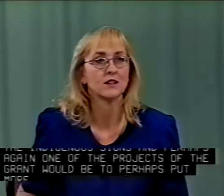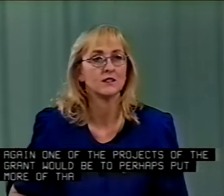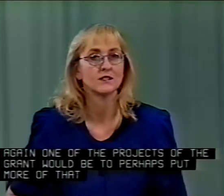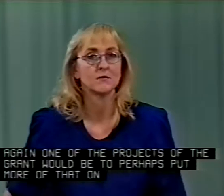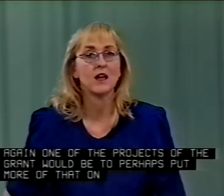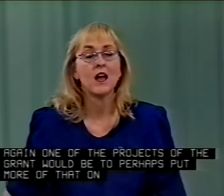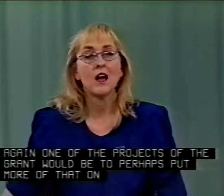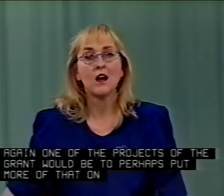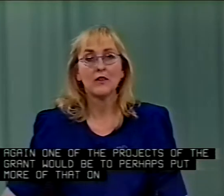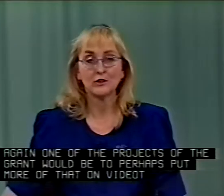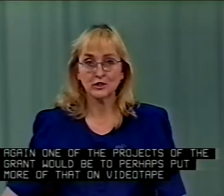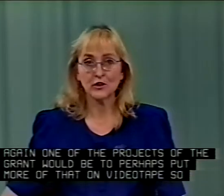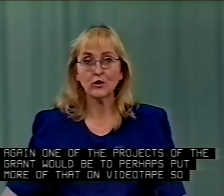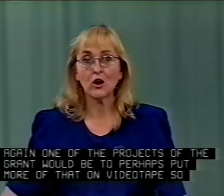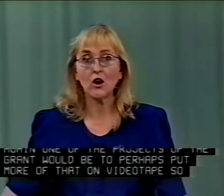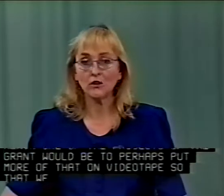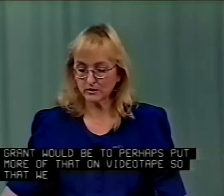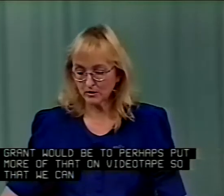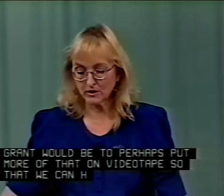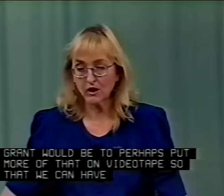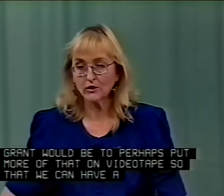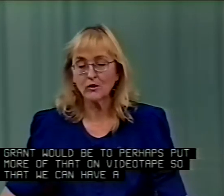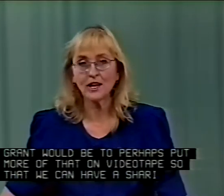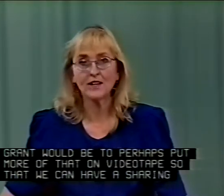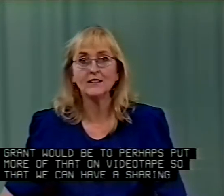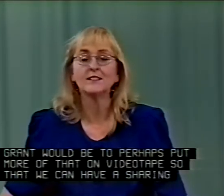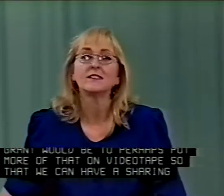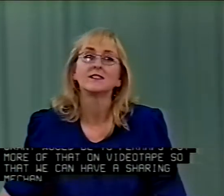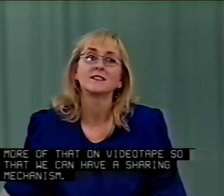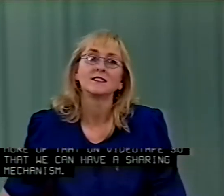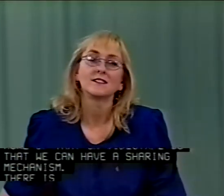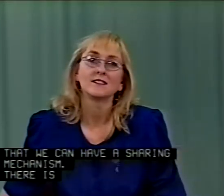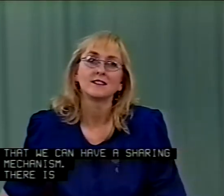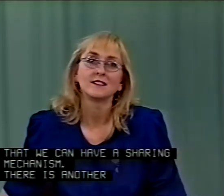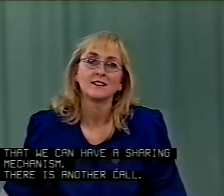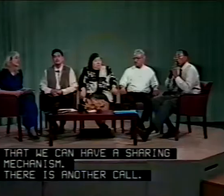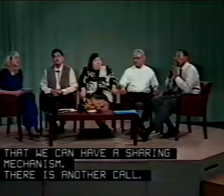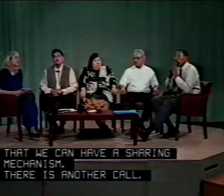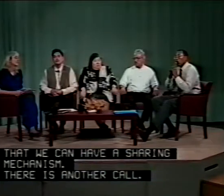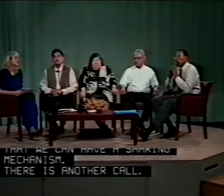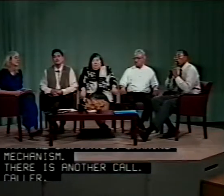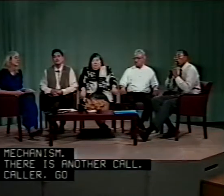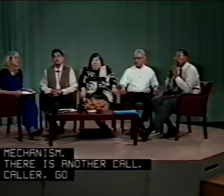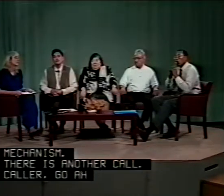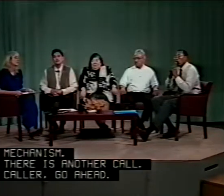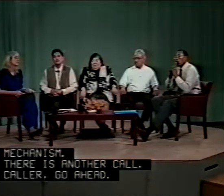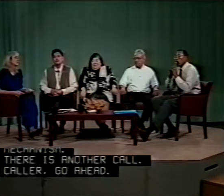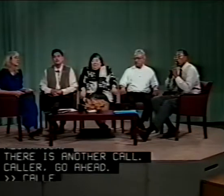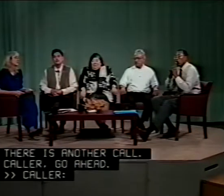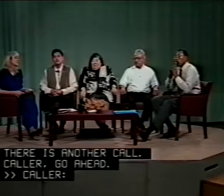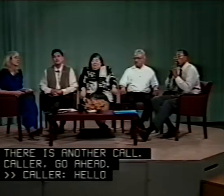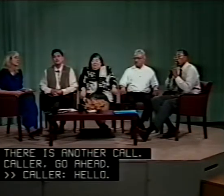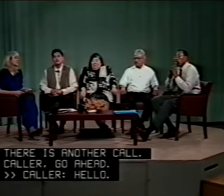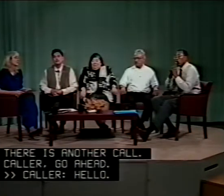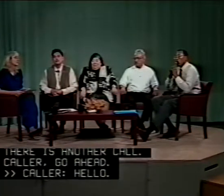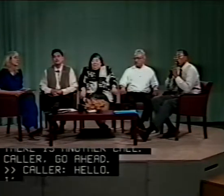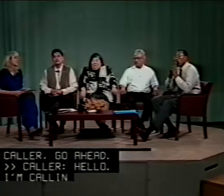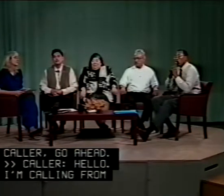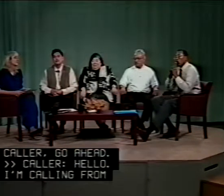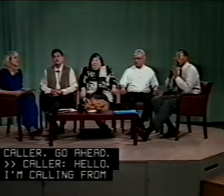mechanism. There's another call. Caller, go ahead. Yes, hello. I'm calling from the Waubonsee location, with actually